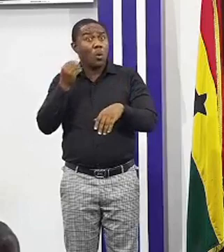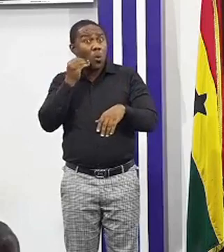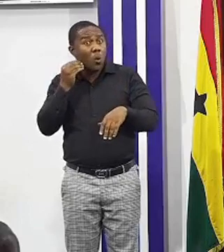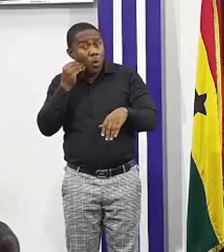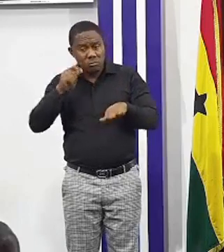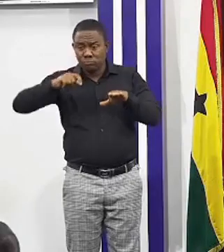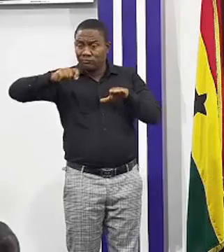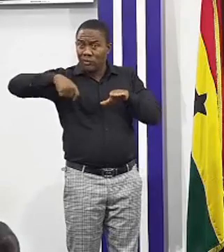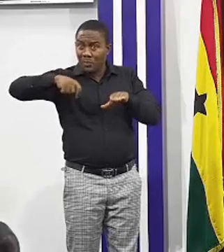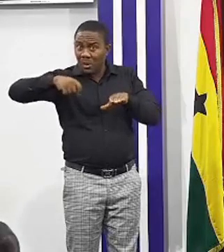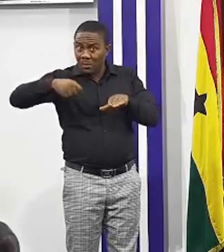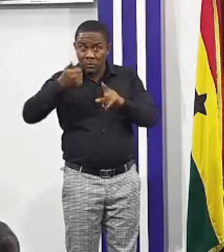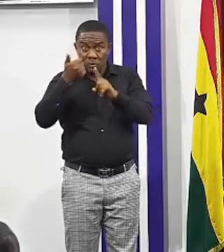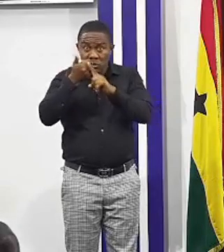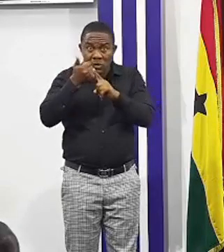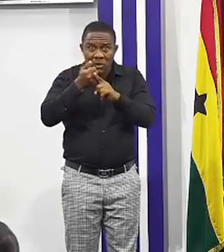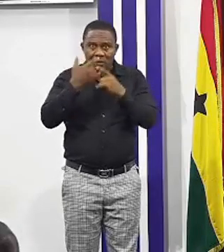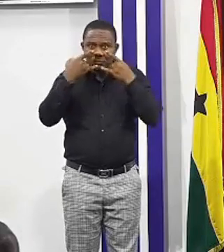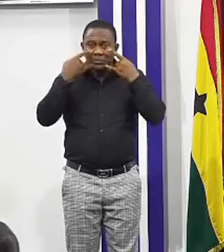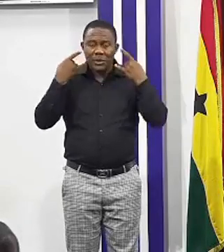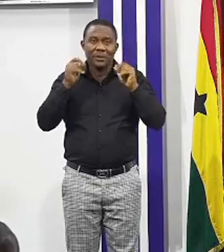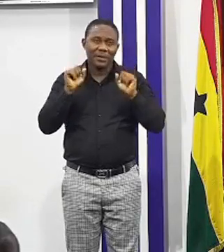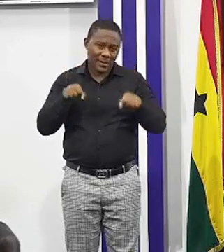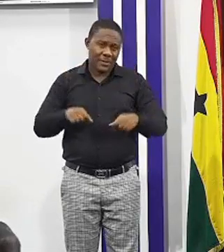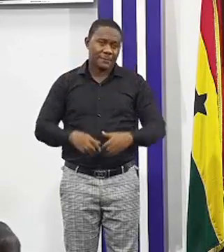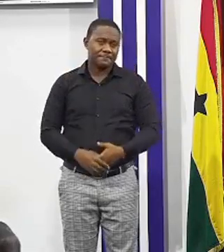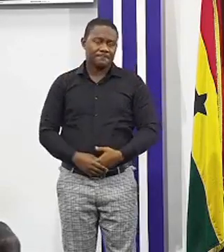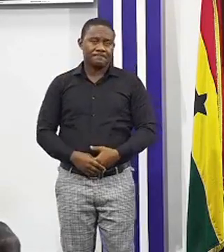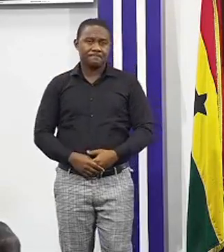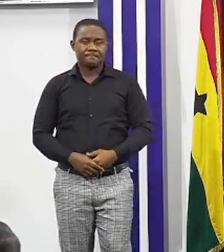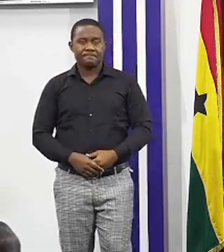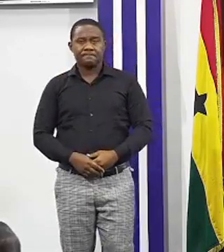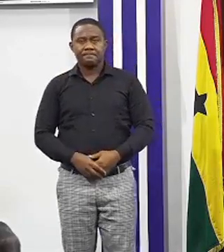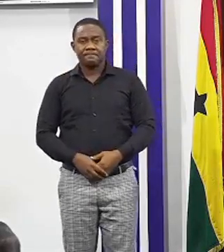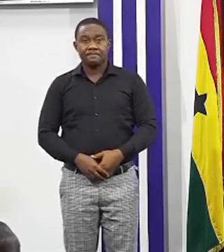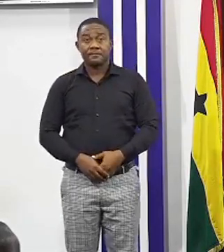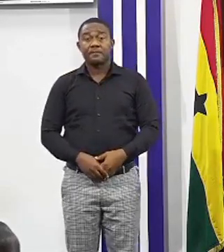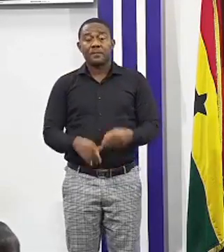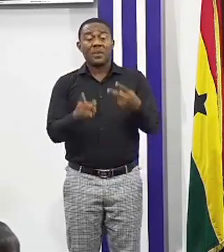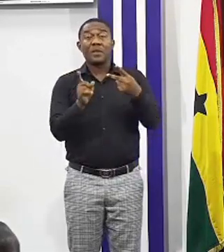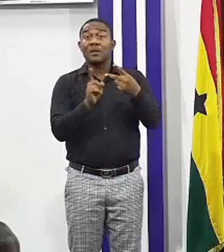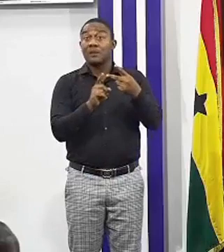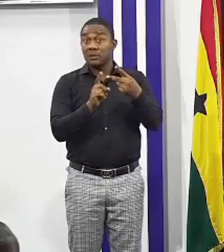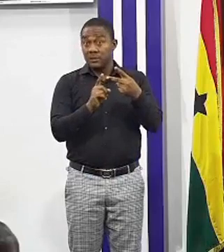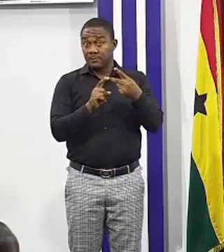put out the guidelines shortly. Then on the second subject of